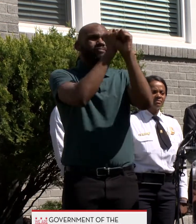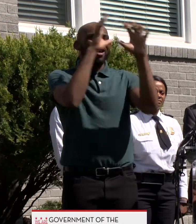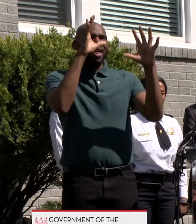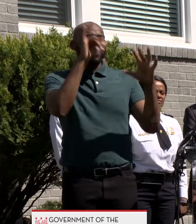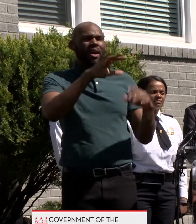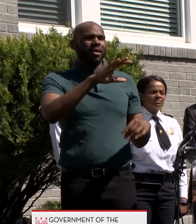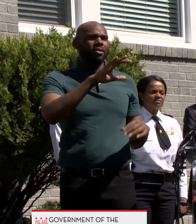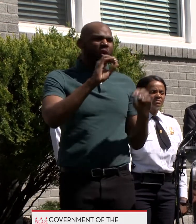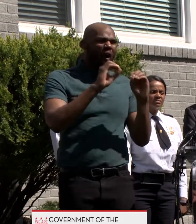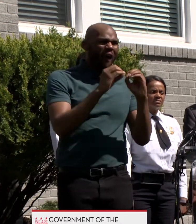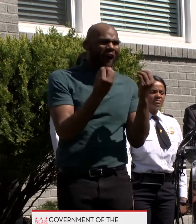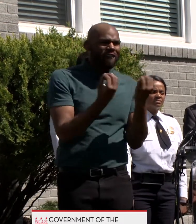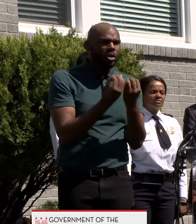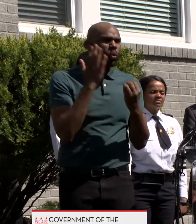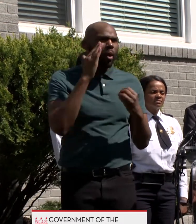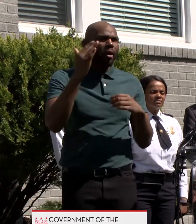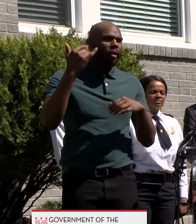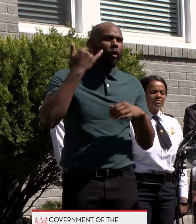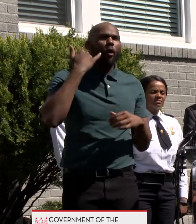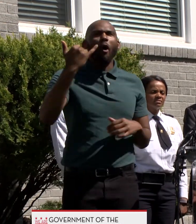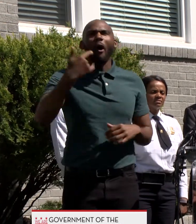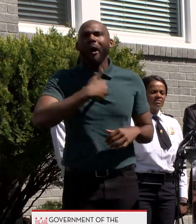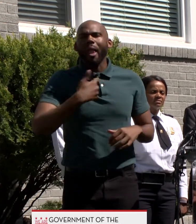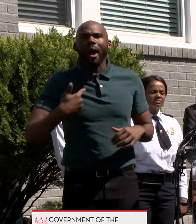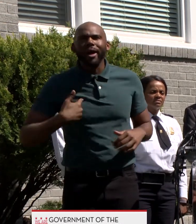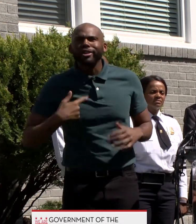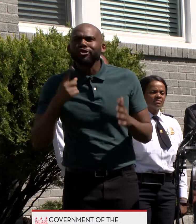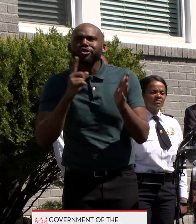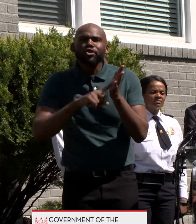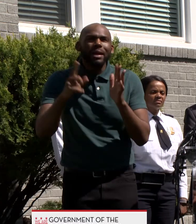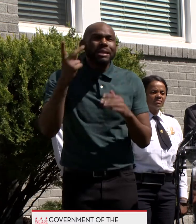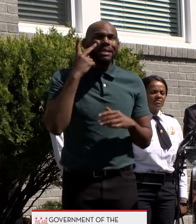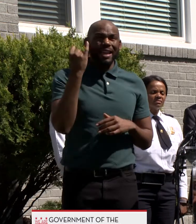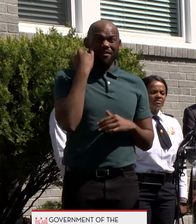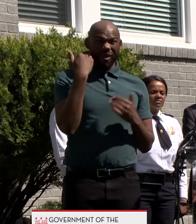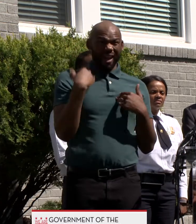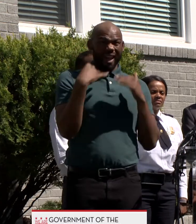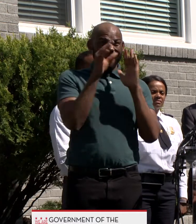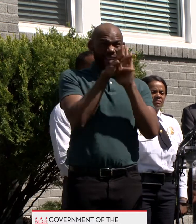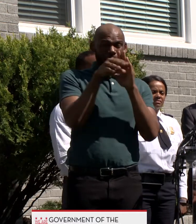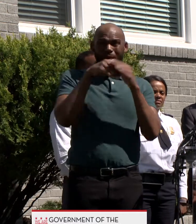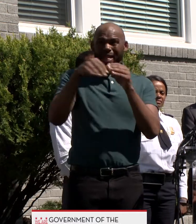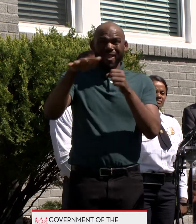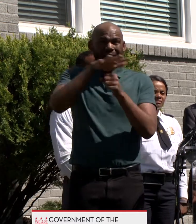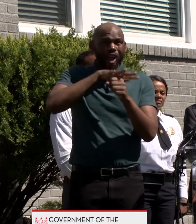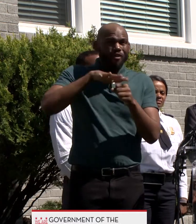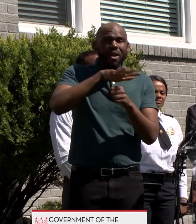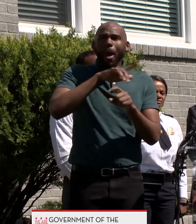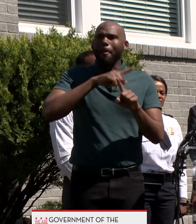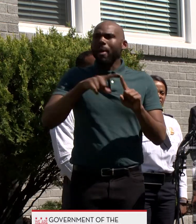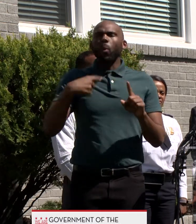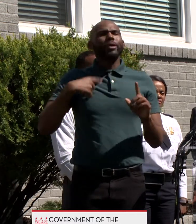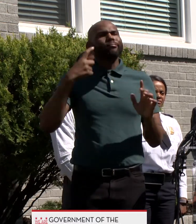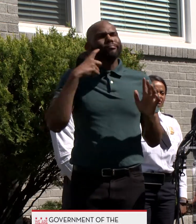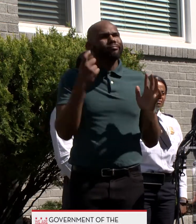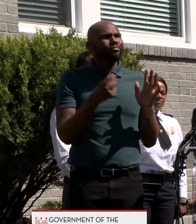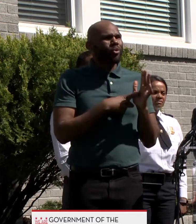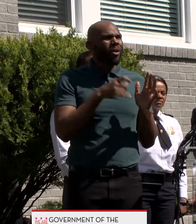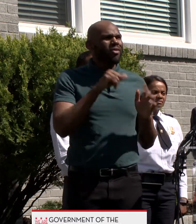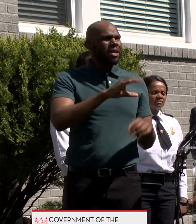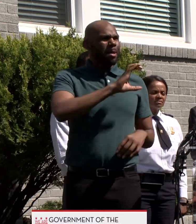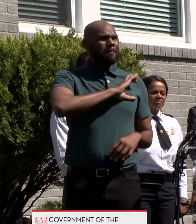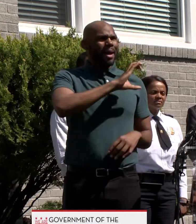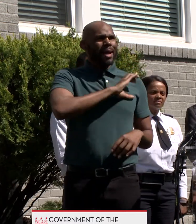that the officers would call us at the office and check to see if we had cameras in the area. But what we notice is that the